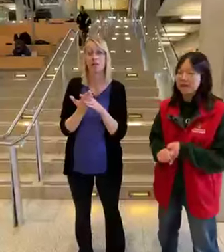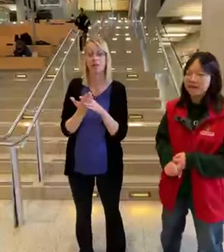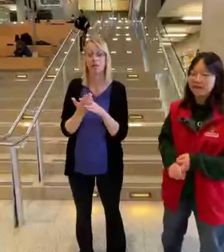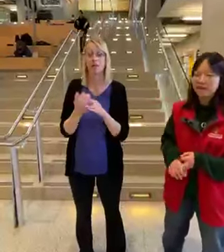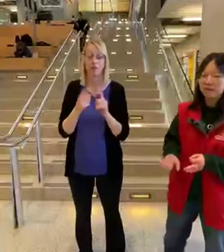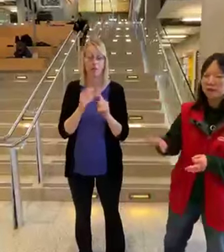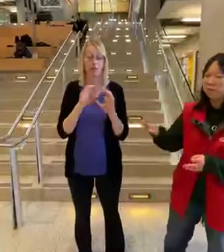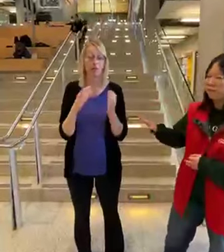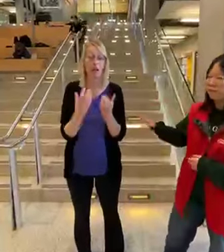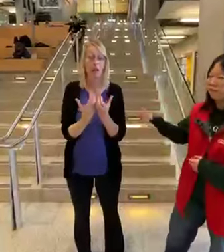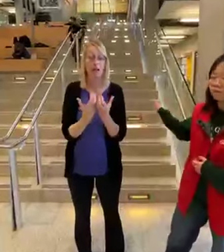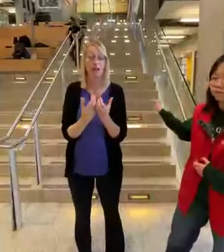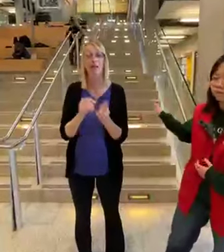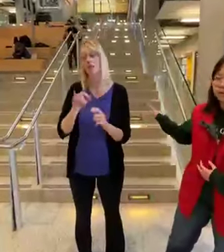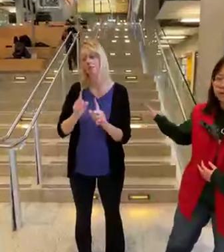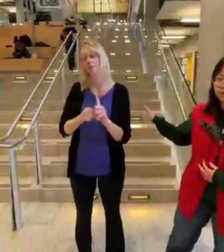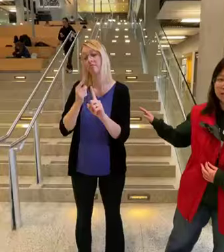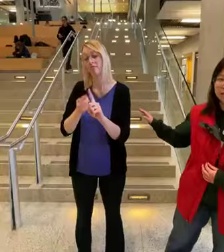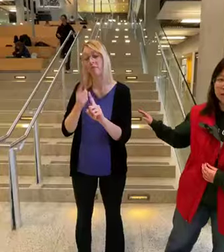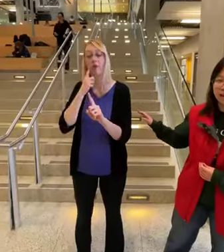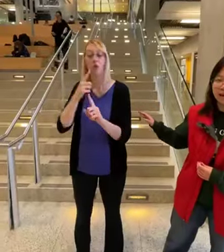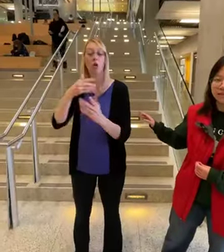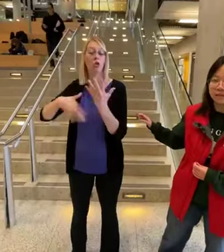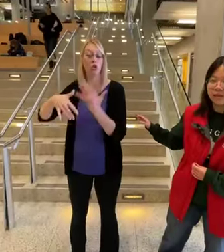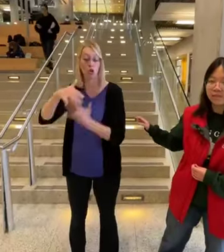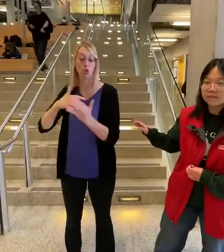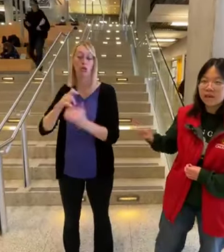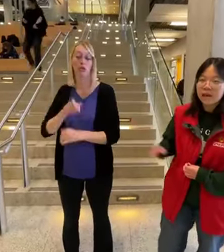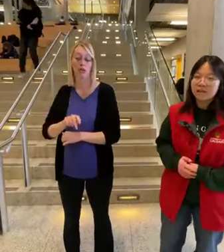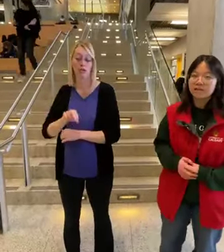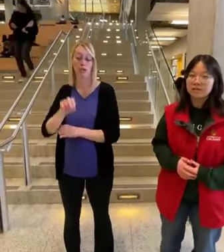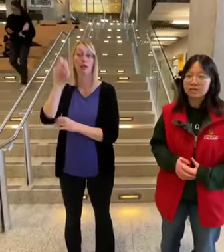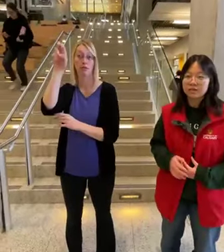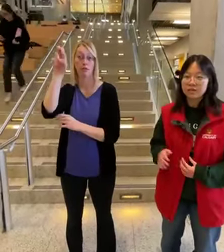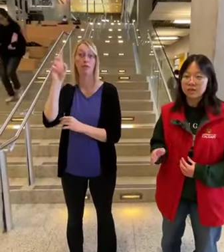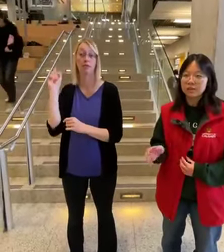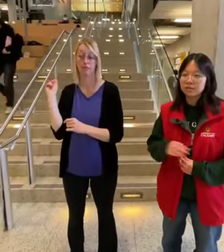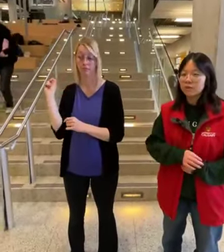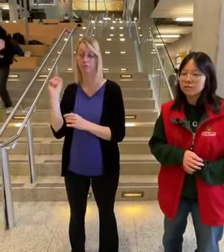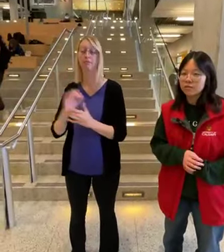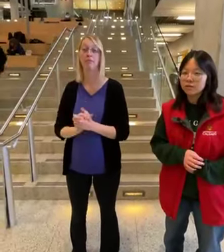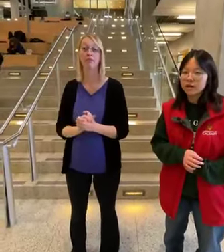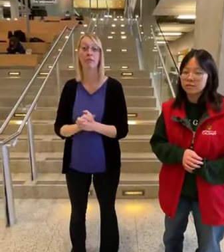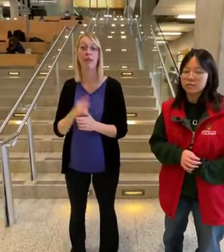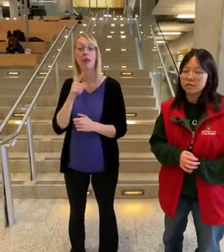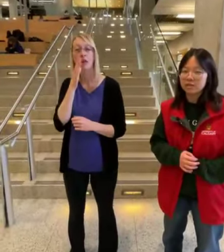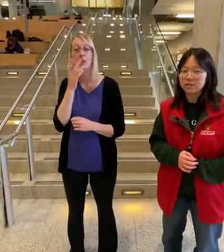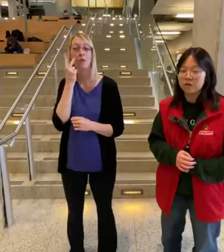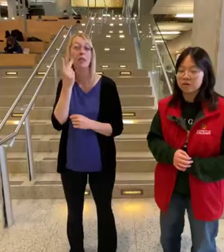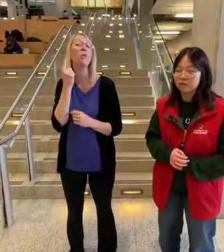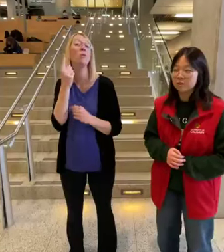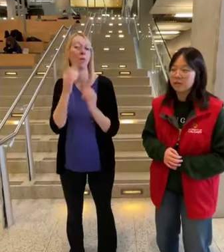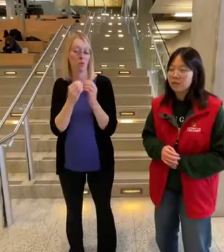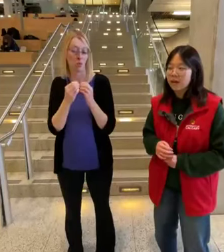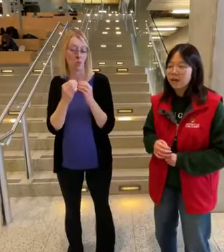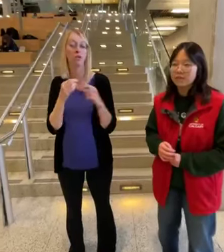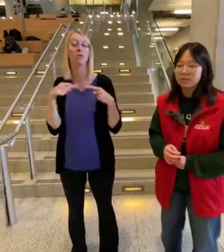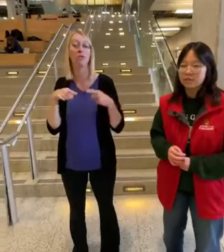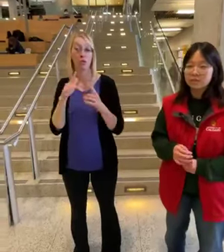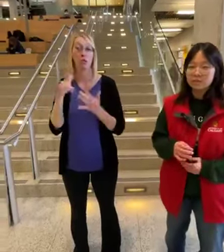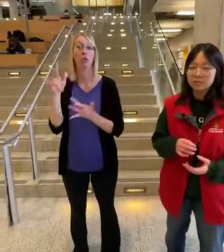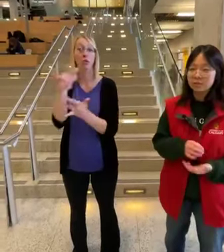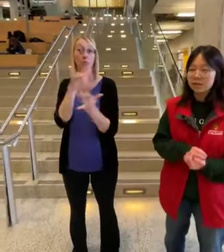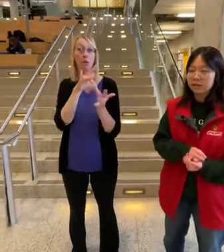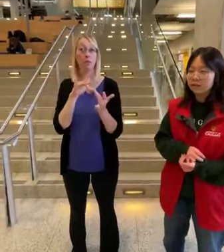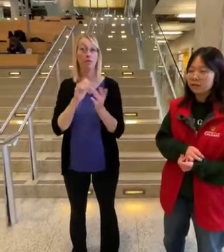labs. And that's kind of the purpose of our social staircases that we have on campus. And you'll kind of see, I believe, one more as we progress throughout the tour.